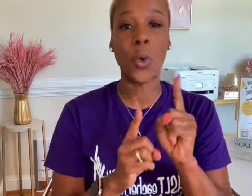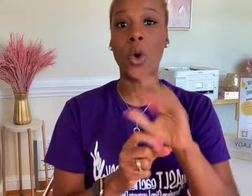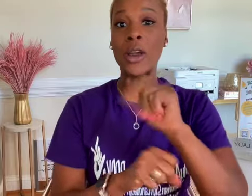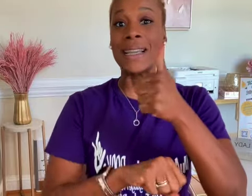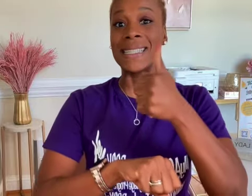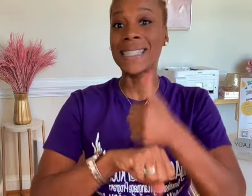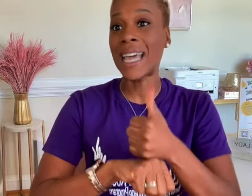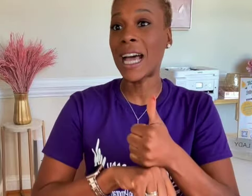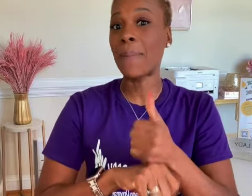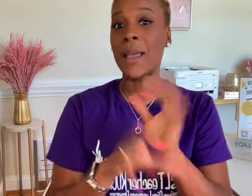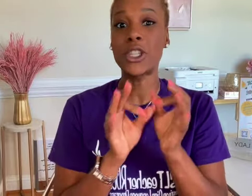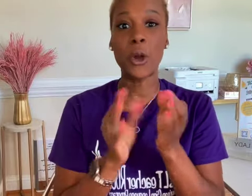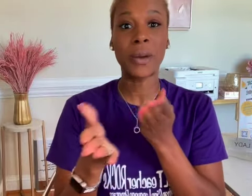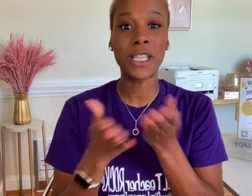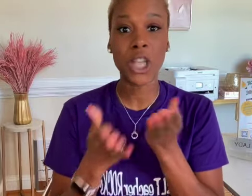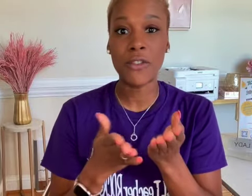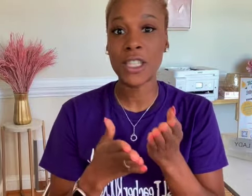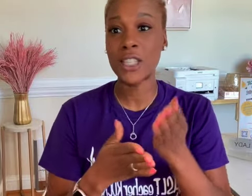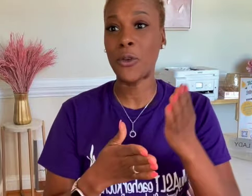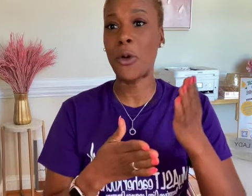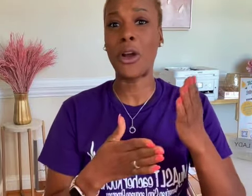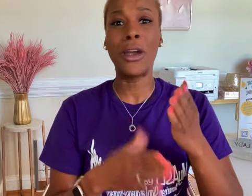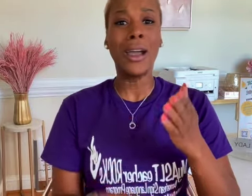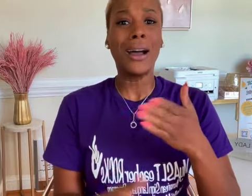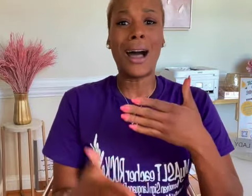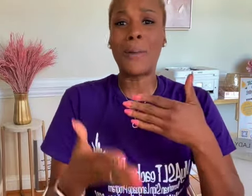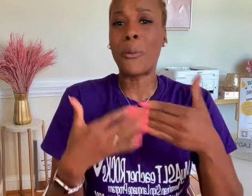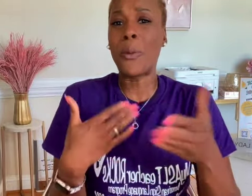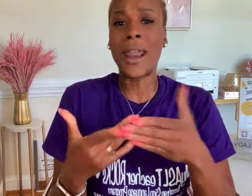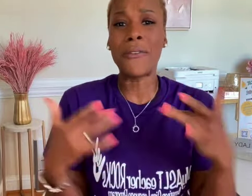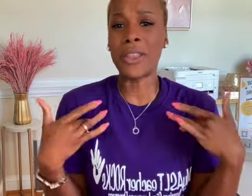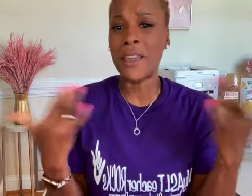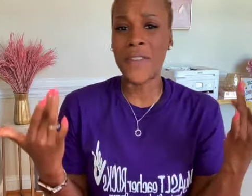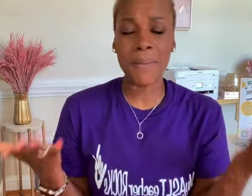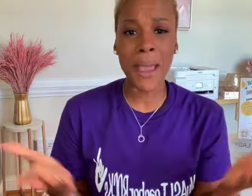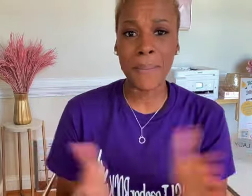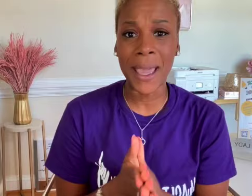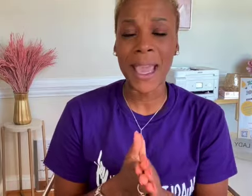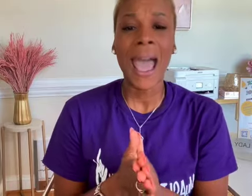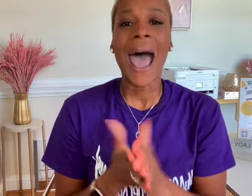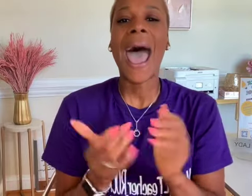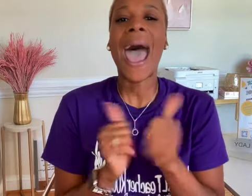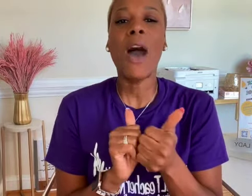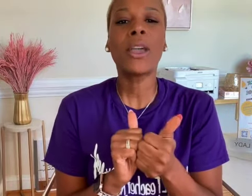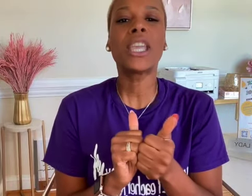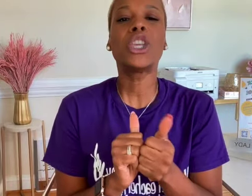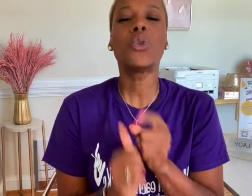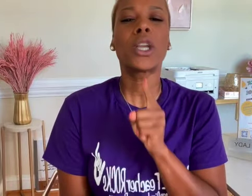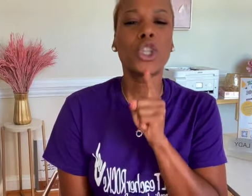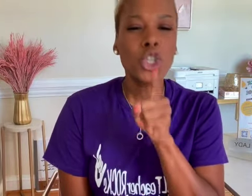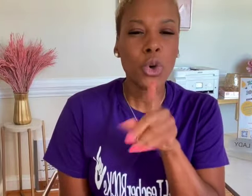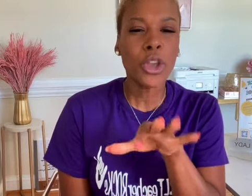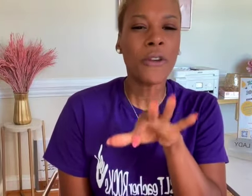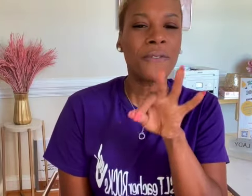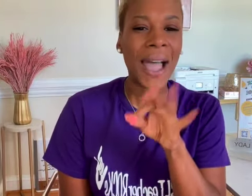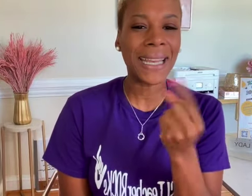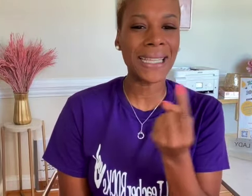or set up interpreting services for whatever the event may be, how can you ensure you're finding someone